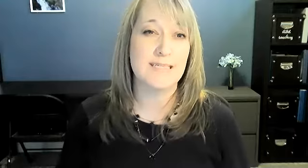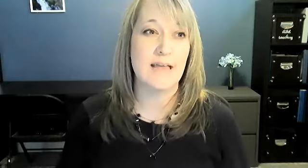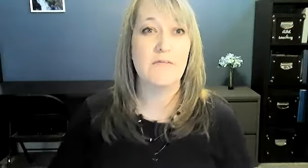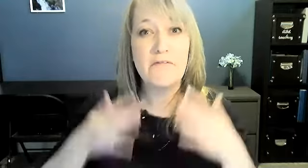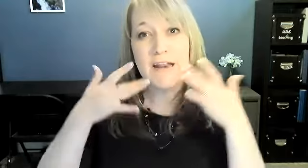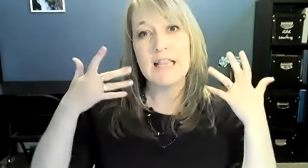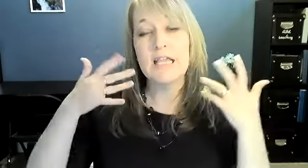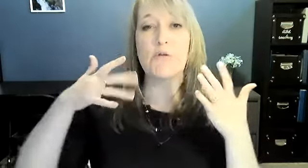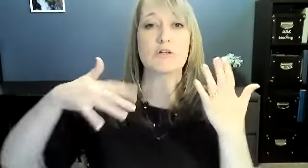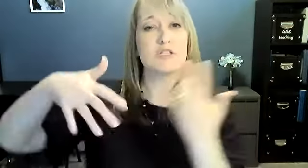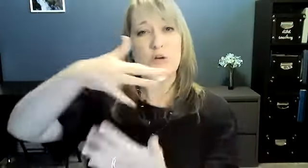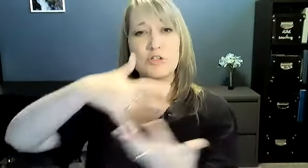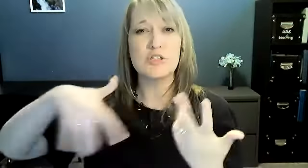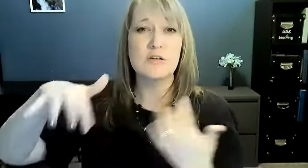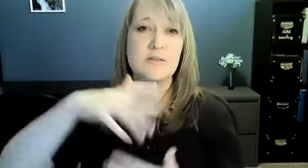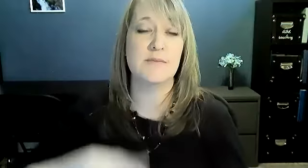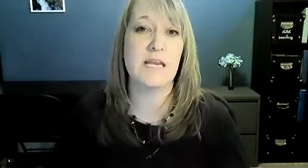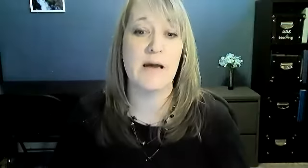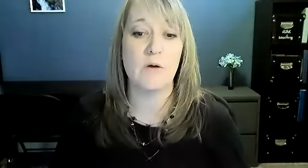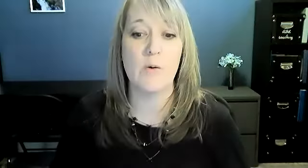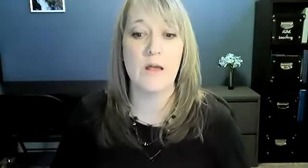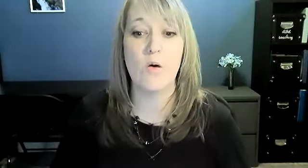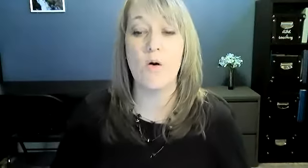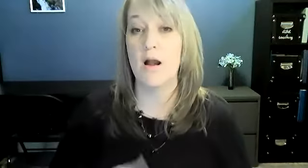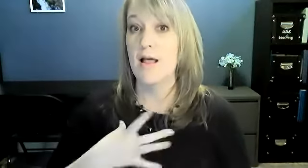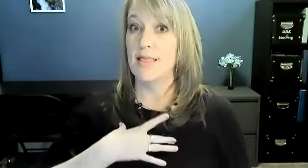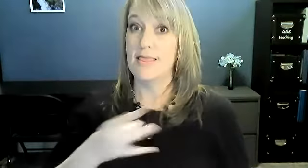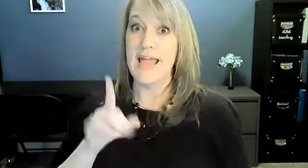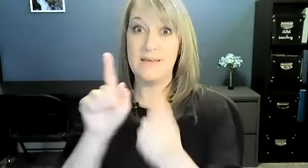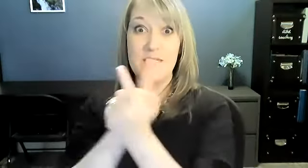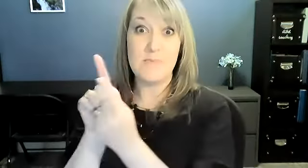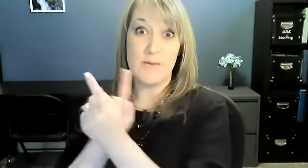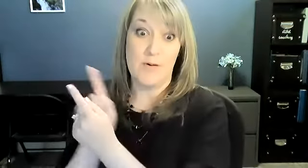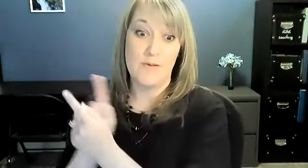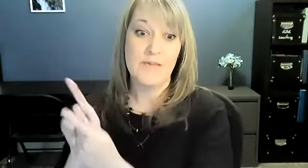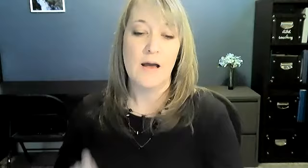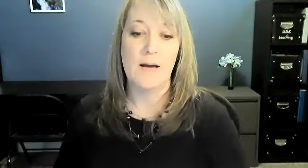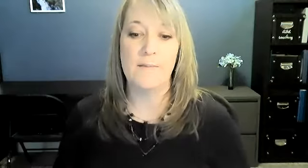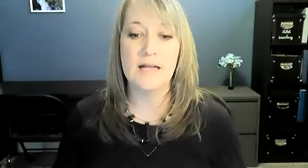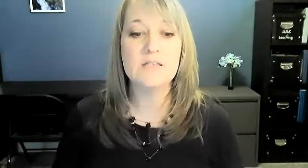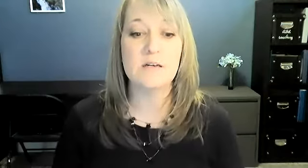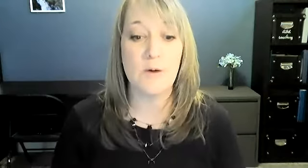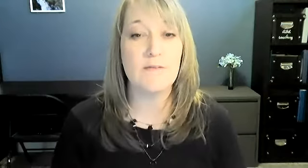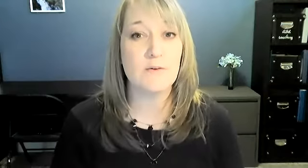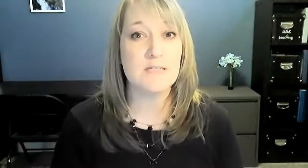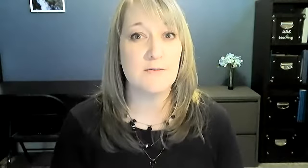sign friendly or social to mean outgoing, or like meet people. I looked at quite a few